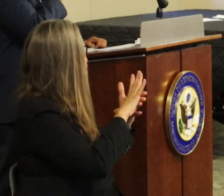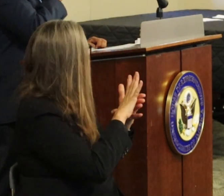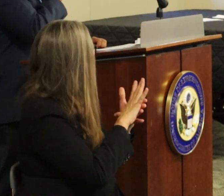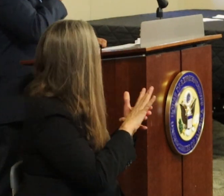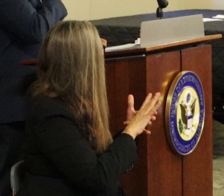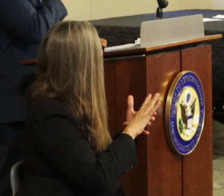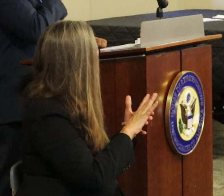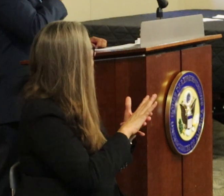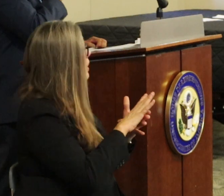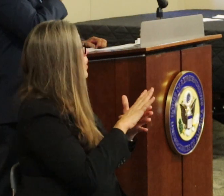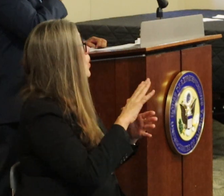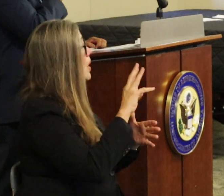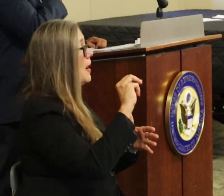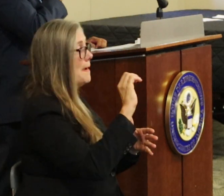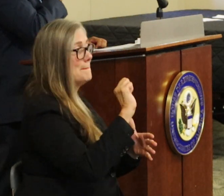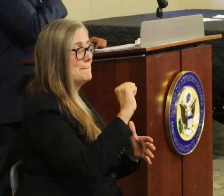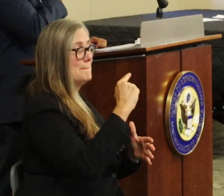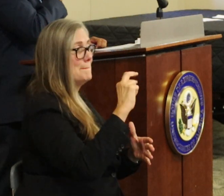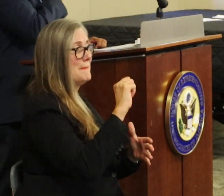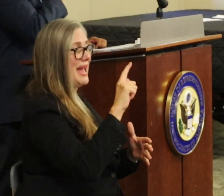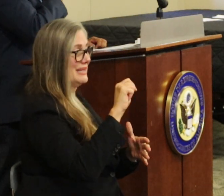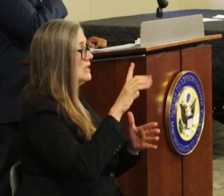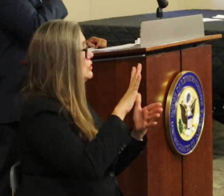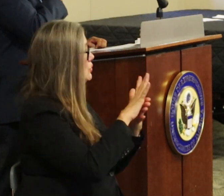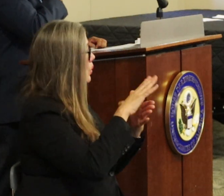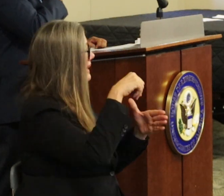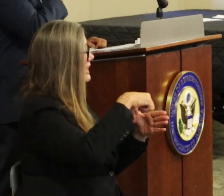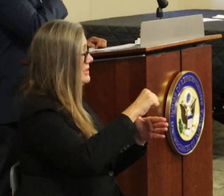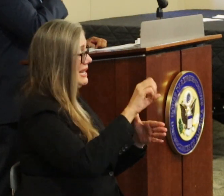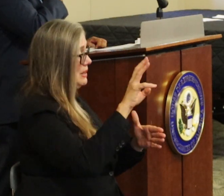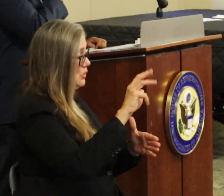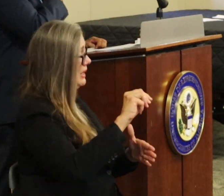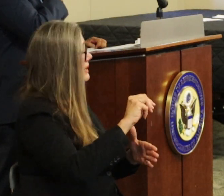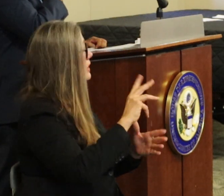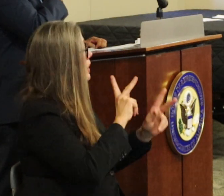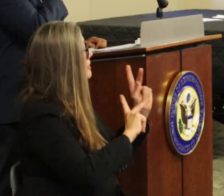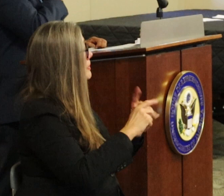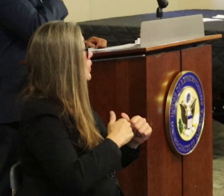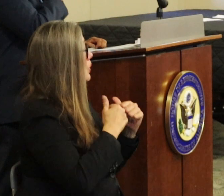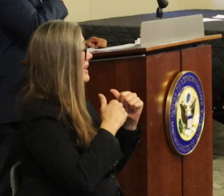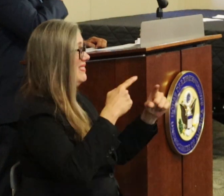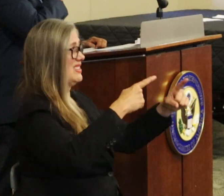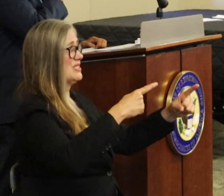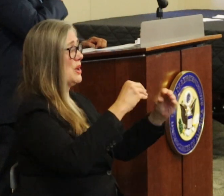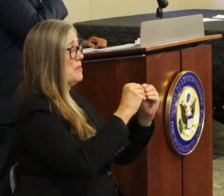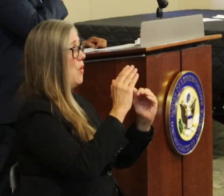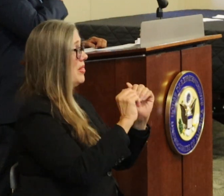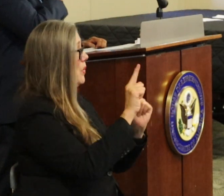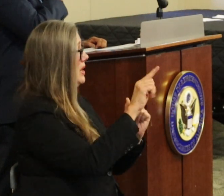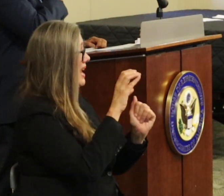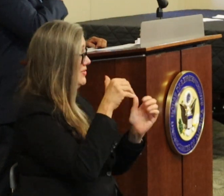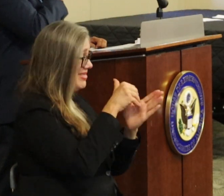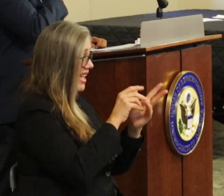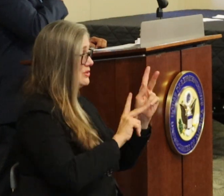like a magnet school within the Santa Maria proper area, so that people that live in a town of like over 100,000 people doesn't have to, you